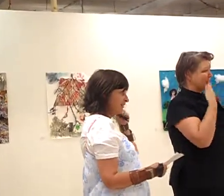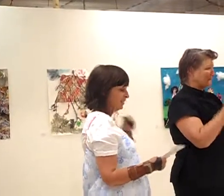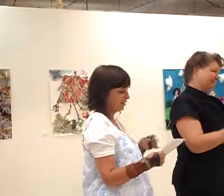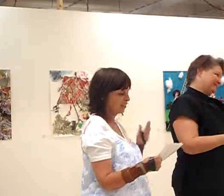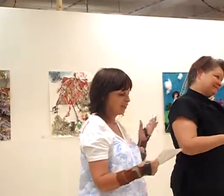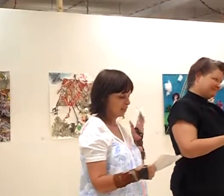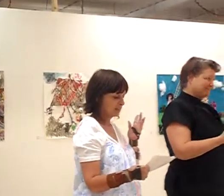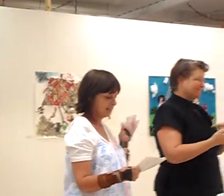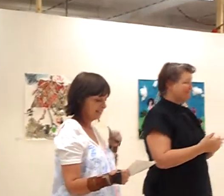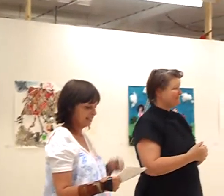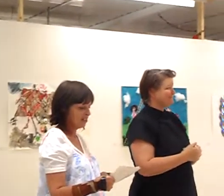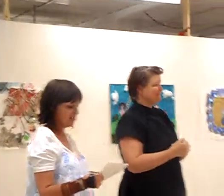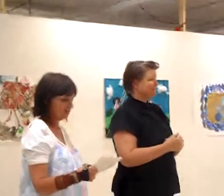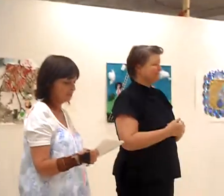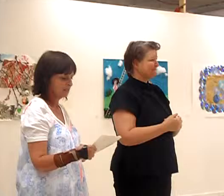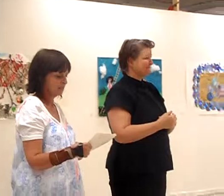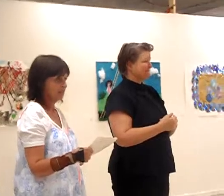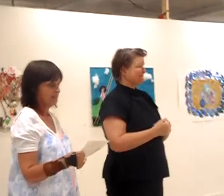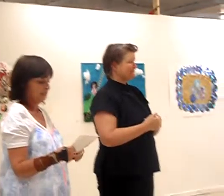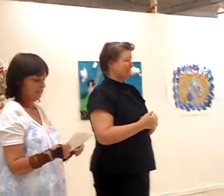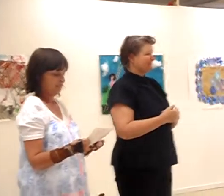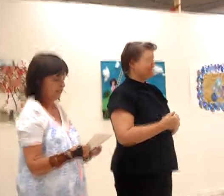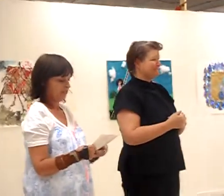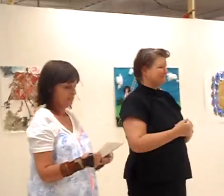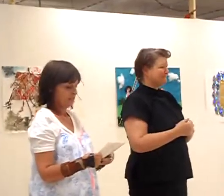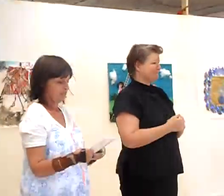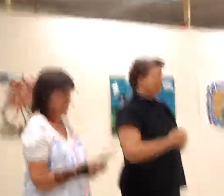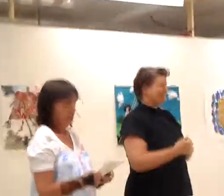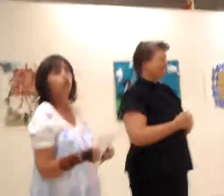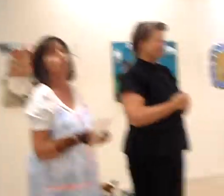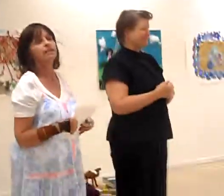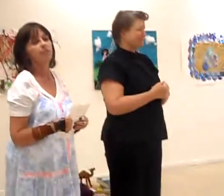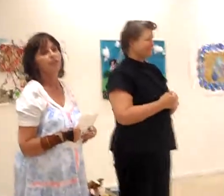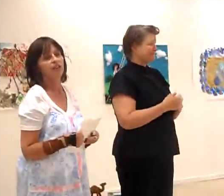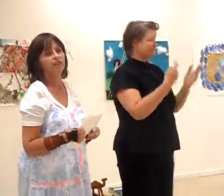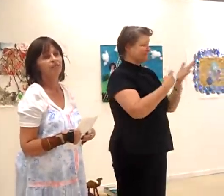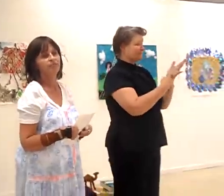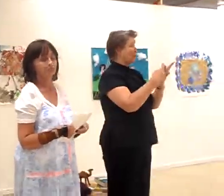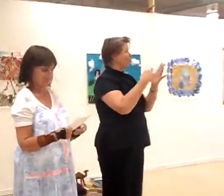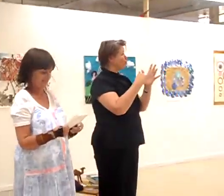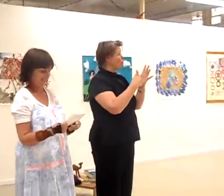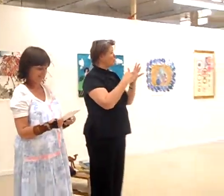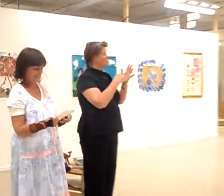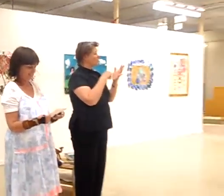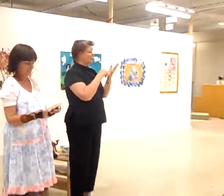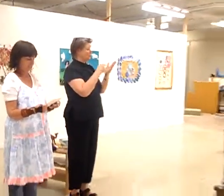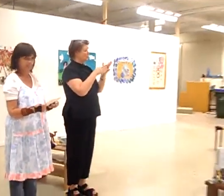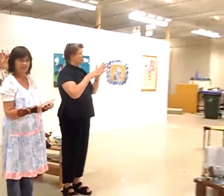mention all the names that we're in this project. And maybe they're just going to stand up and meet me before I thank other people.